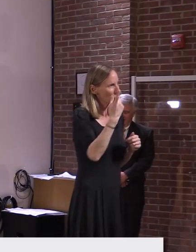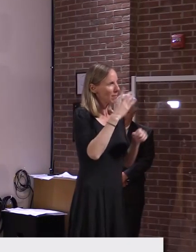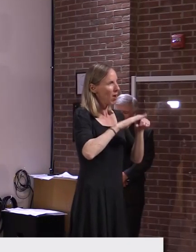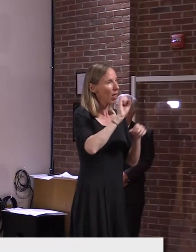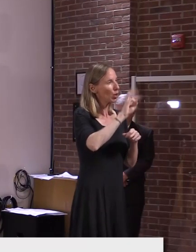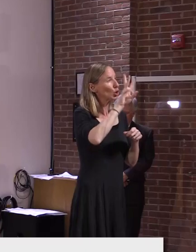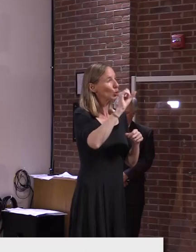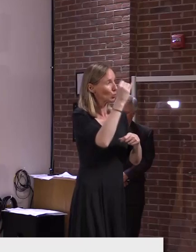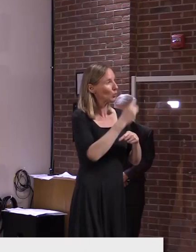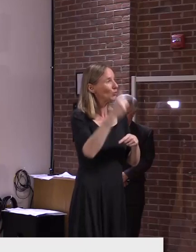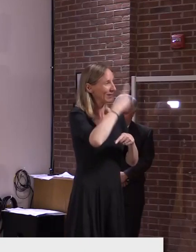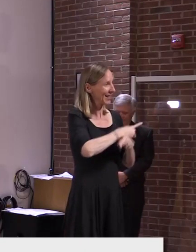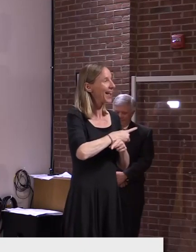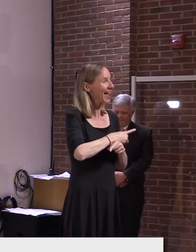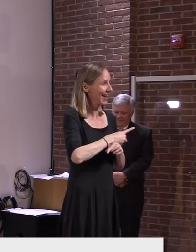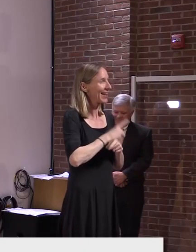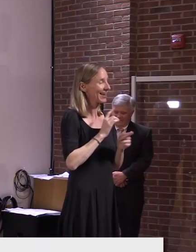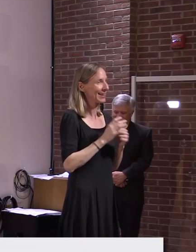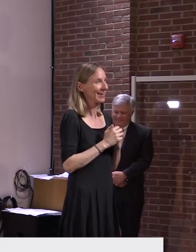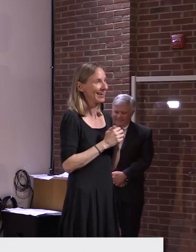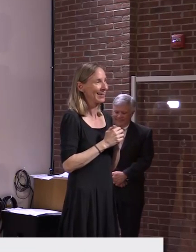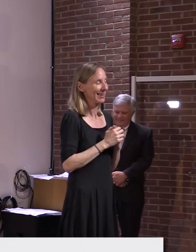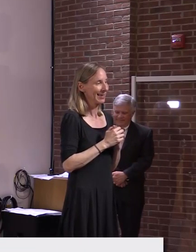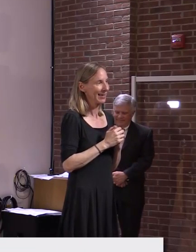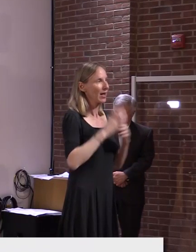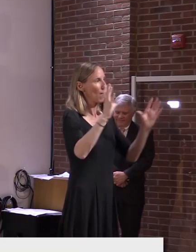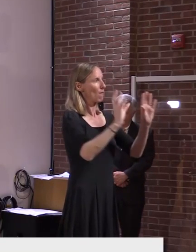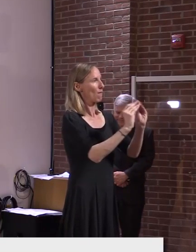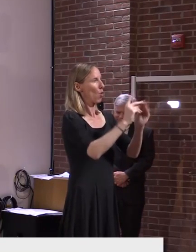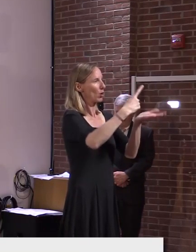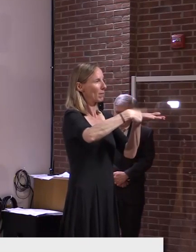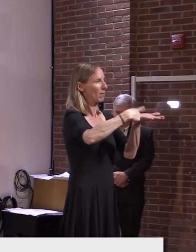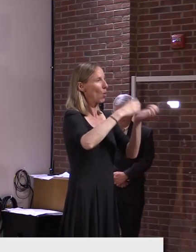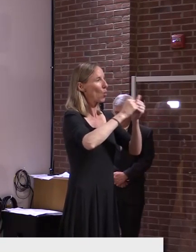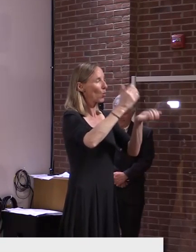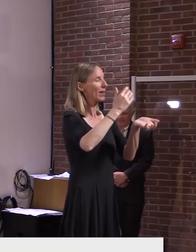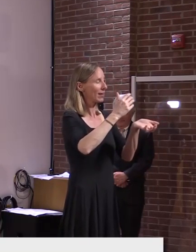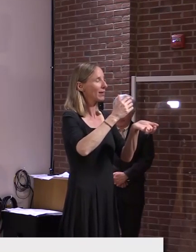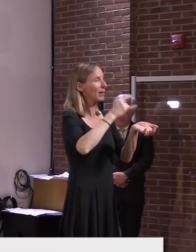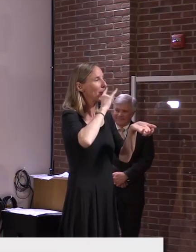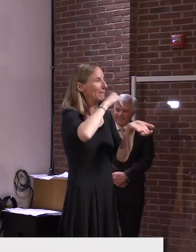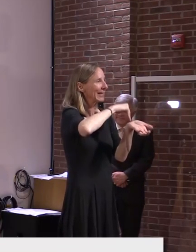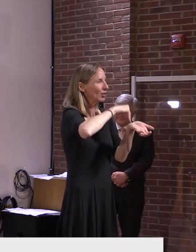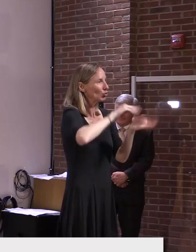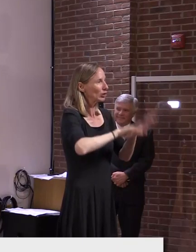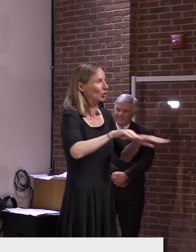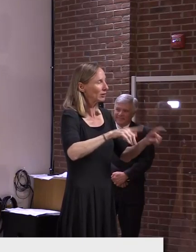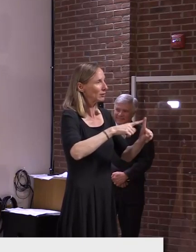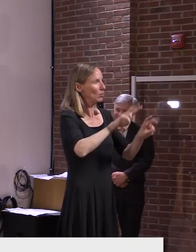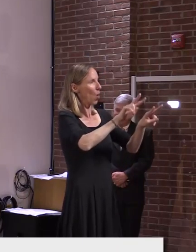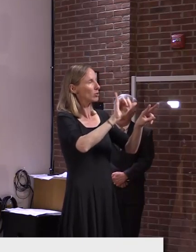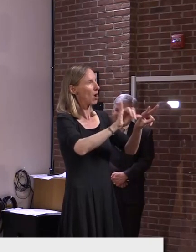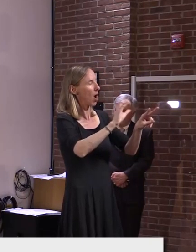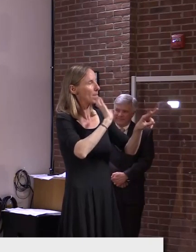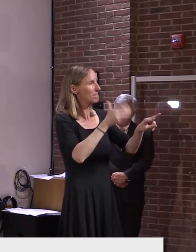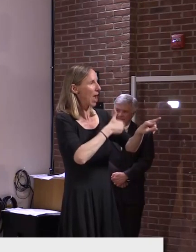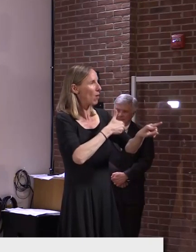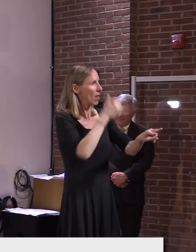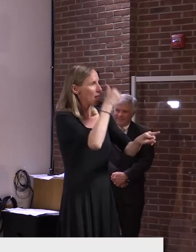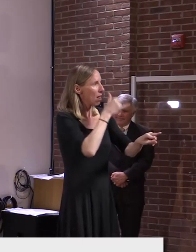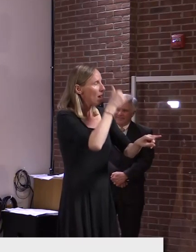news today, as a matter of fact, on a forum that they had with pediatricians, and I thought that was quite powerful. But I'm going to let